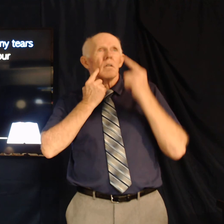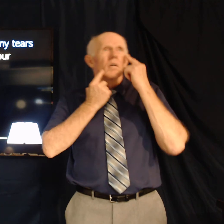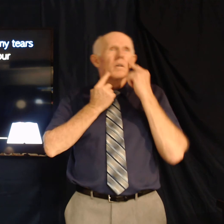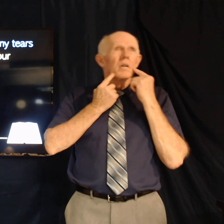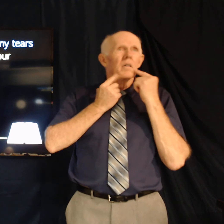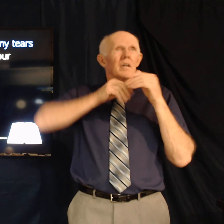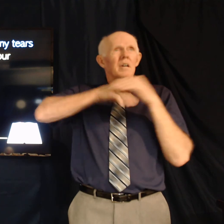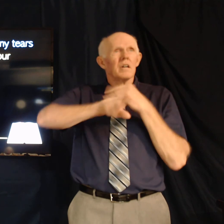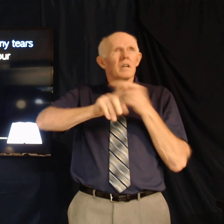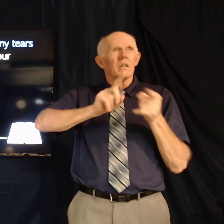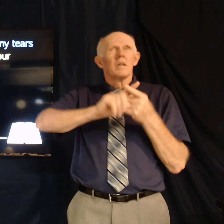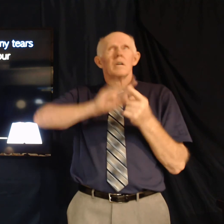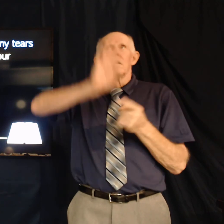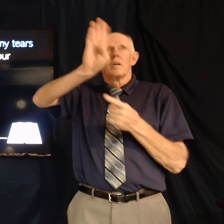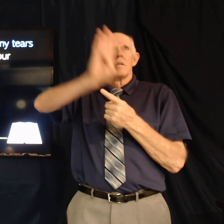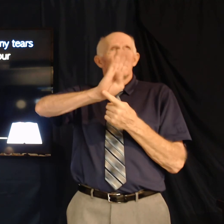tears into Your bottle.